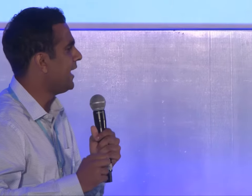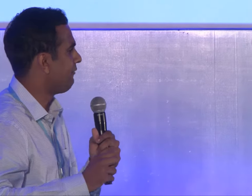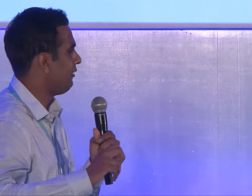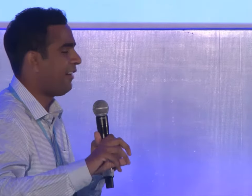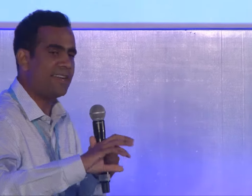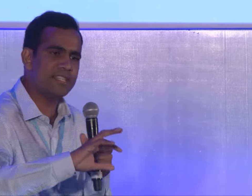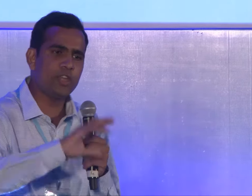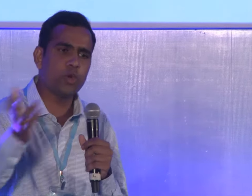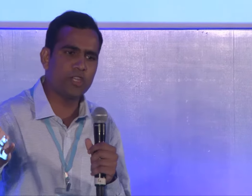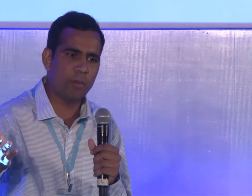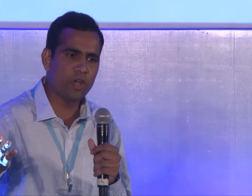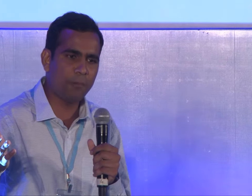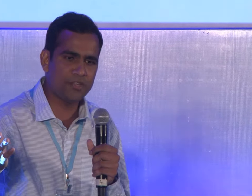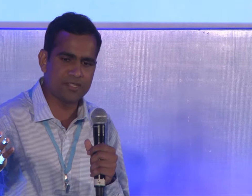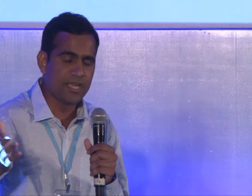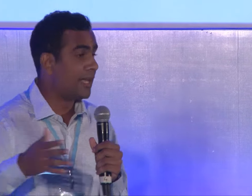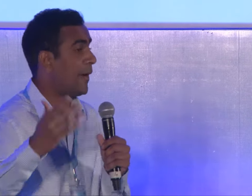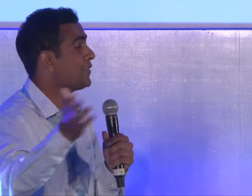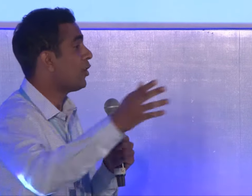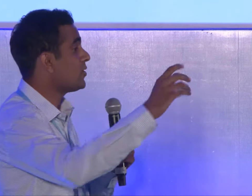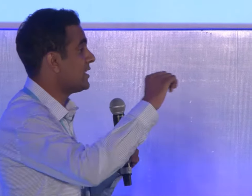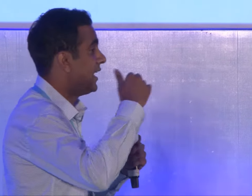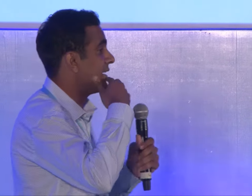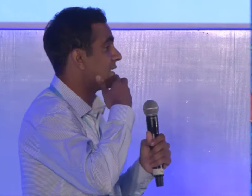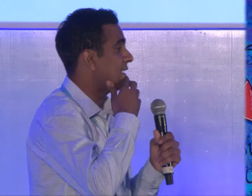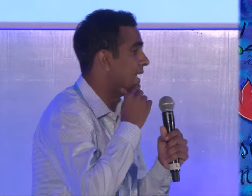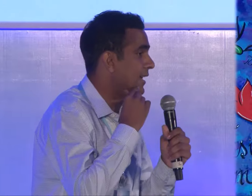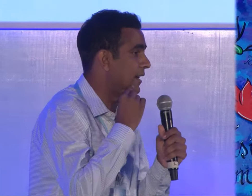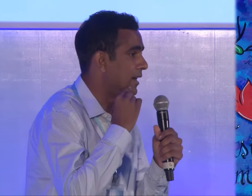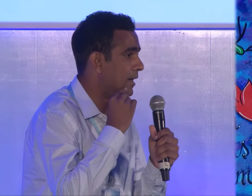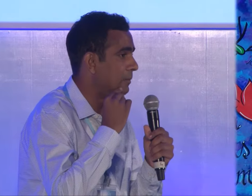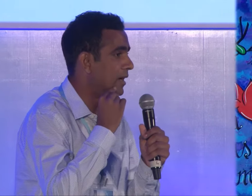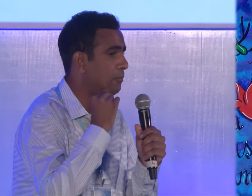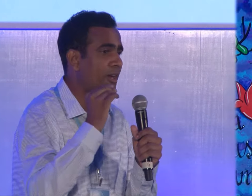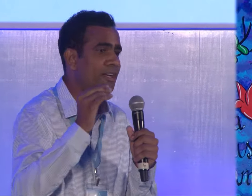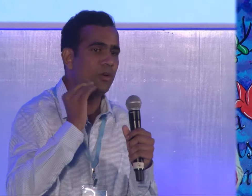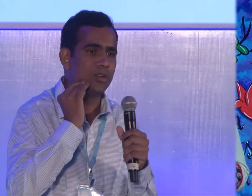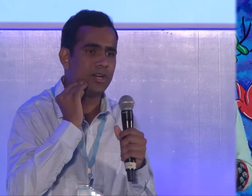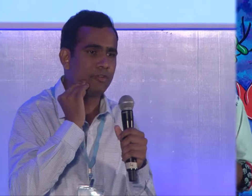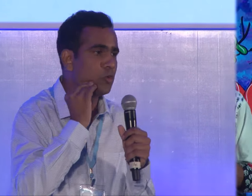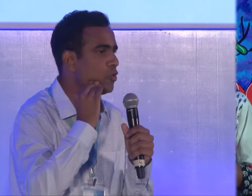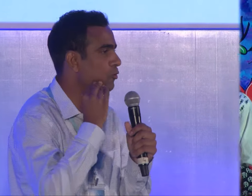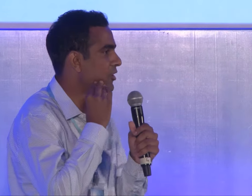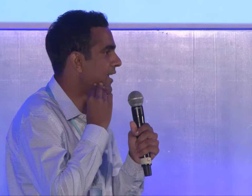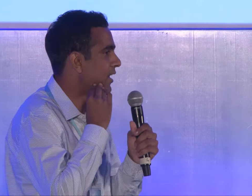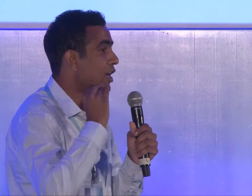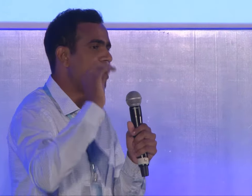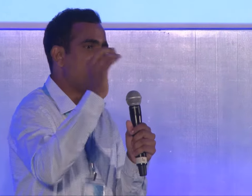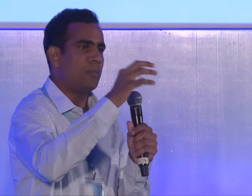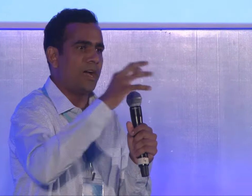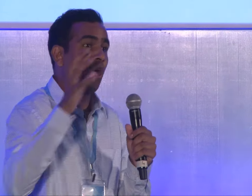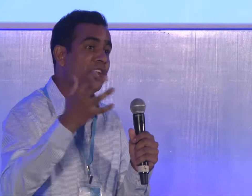competitions for the deaf? Why doesn't he go to the normal competitions? Now, as Firoz yesterday pointed out, for those who were